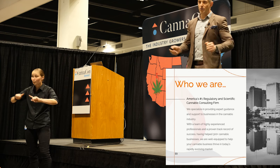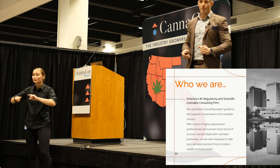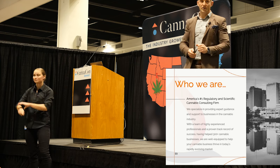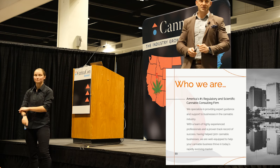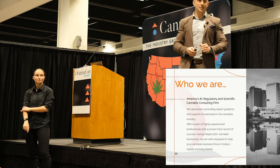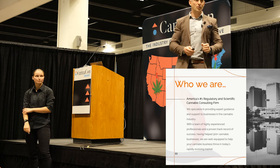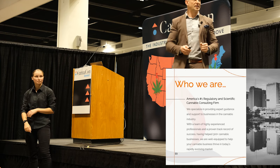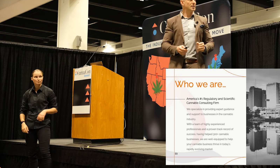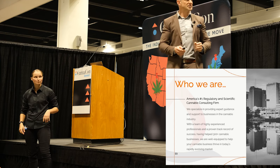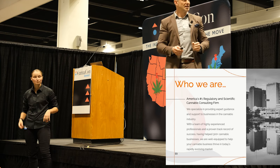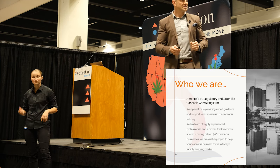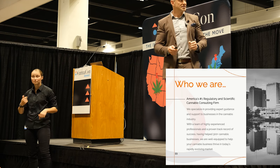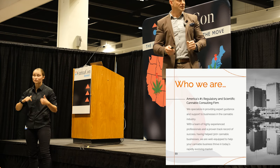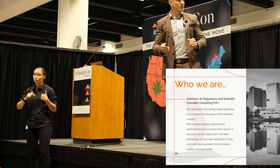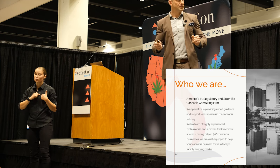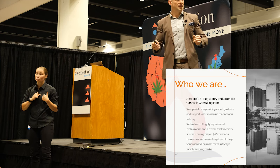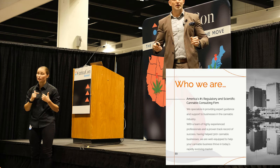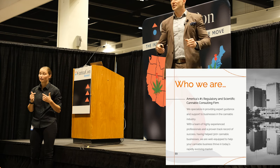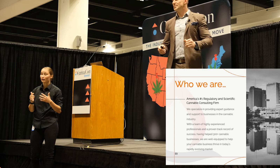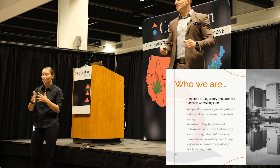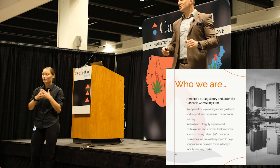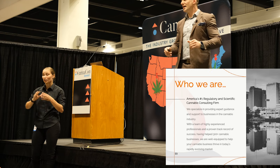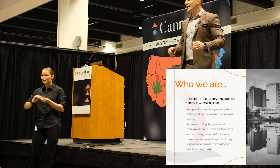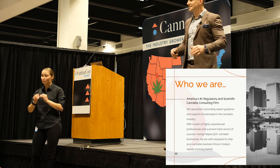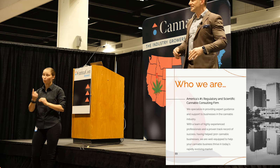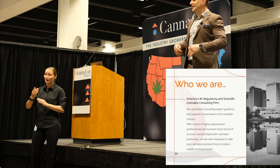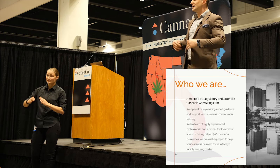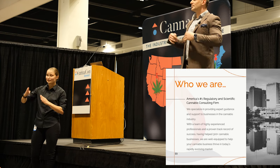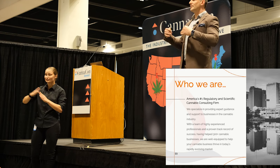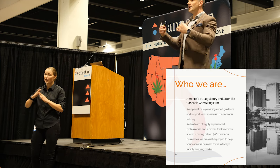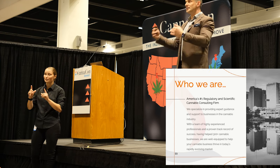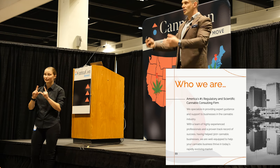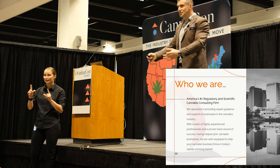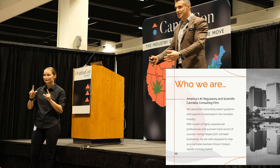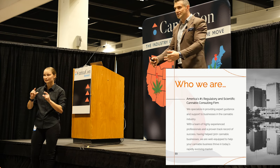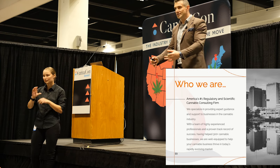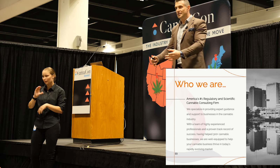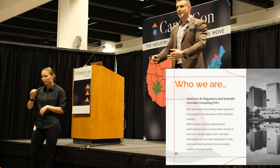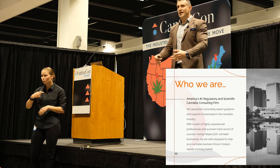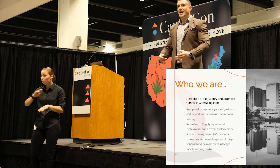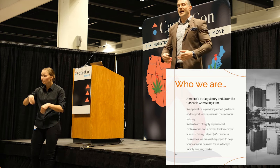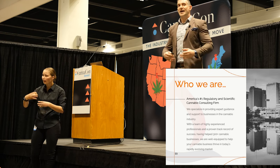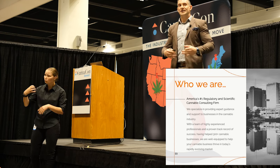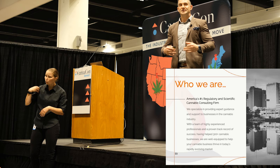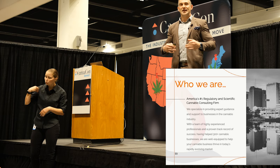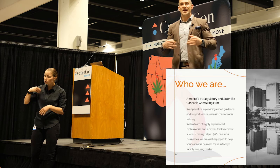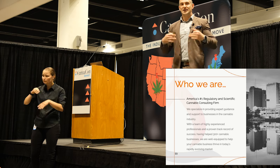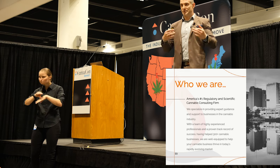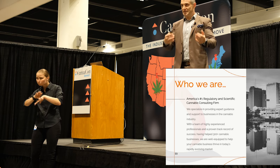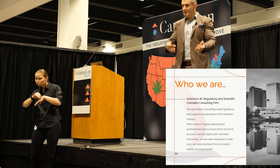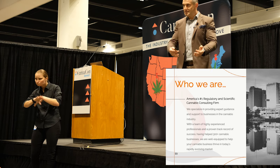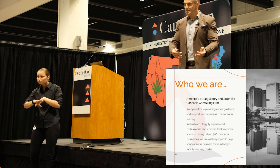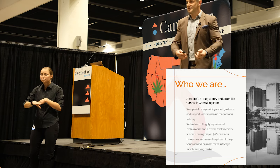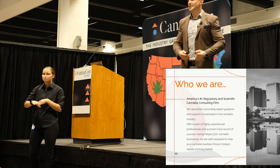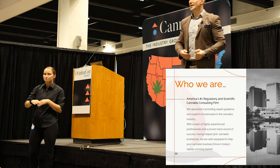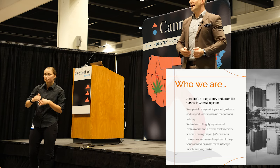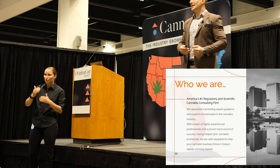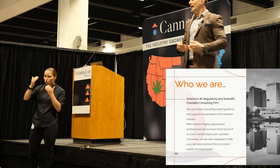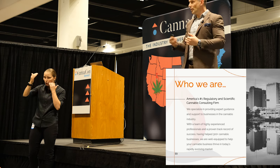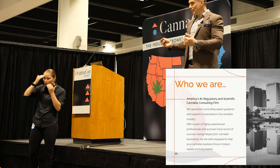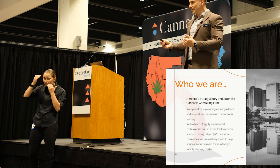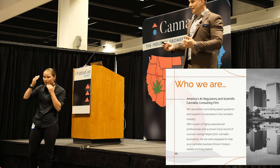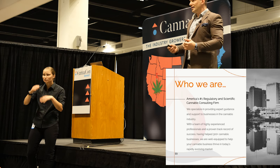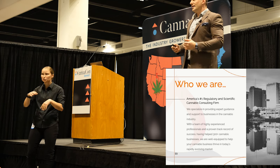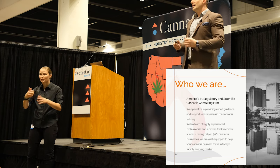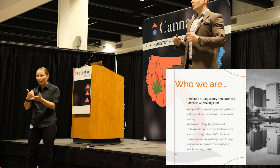we are, we're America's number one cannabis licensing firm. We specialize in providing coaching and expertise